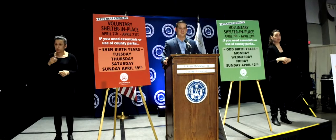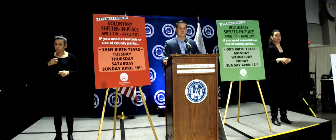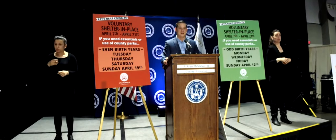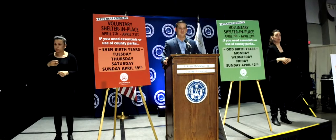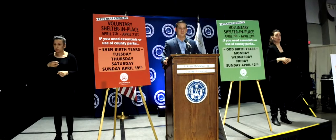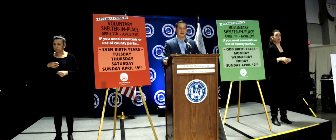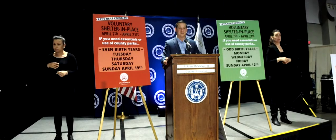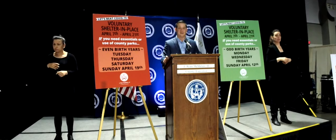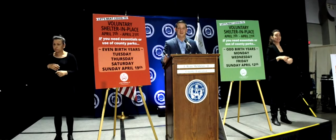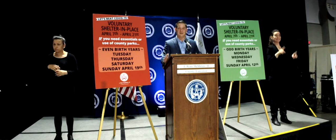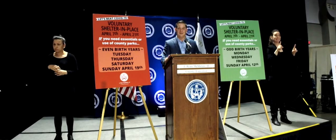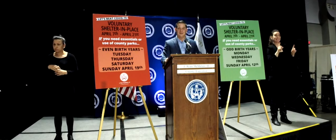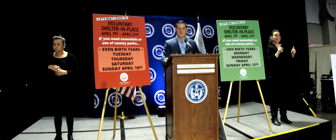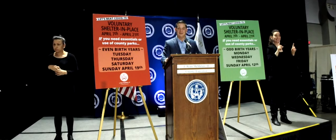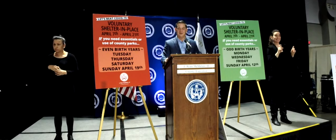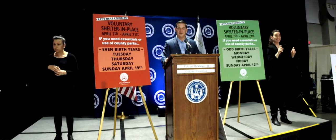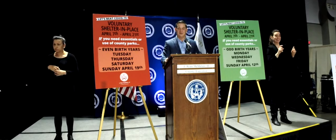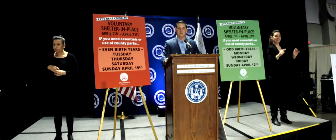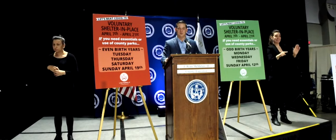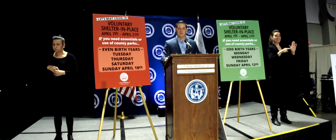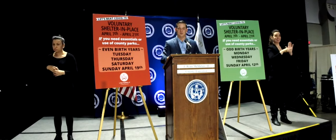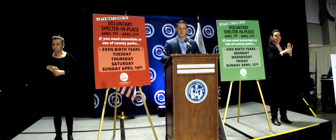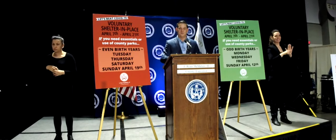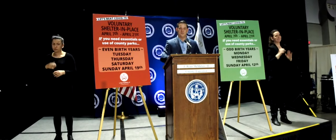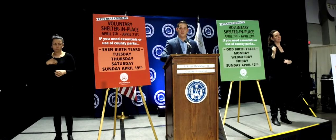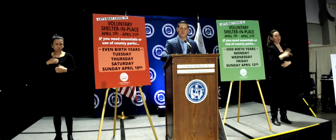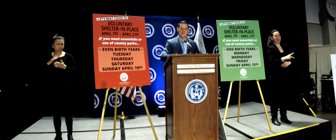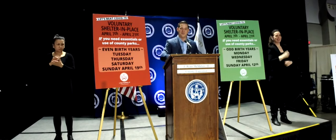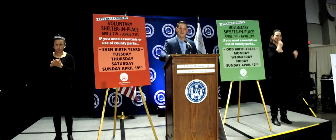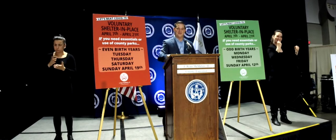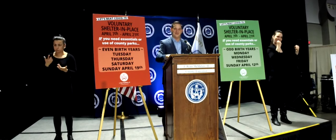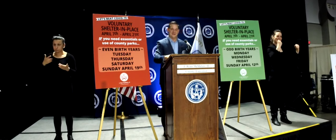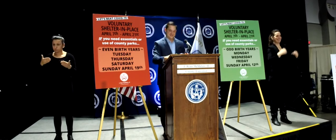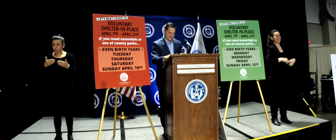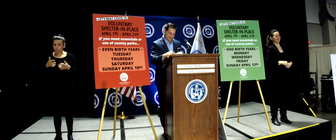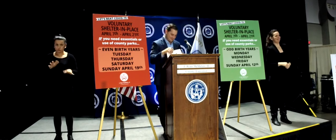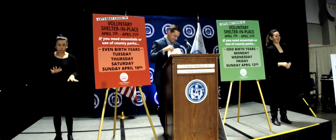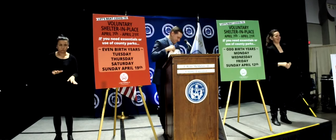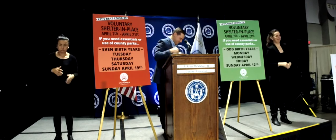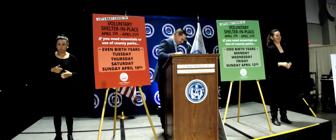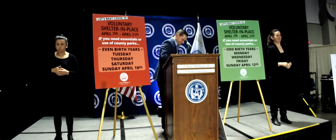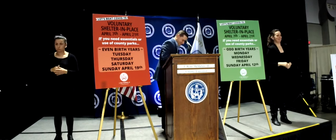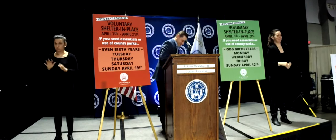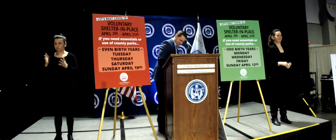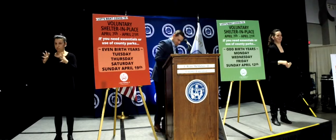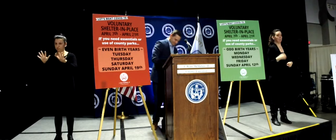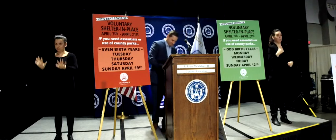Pat, good to have you back. Andrew, that's some good news. We'll hear from him on News Channel All right. 9 tonight. Yeah.